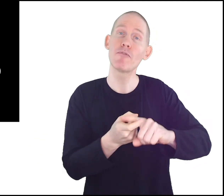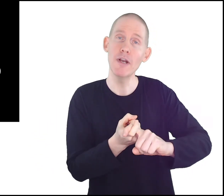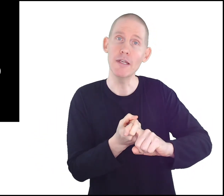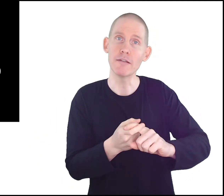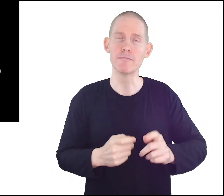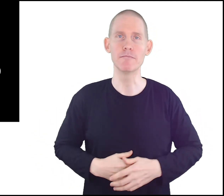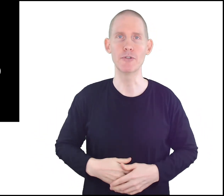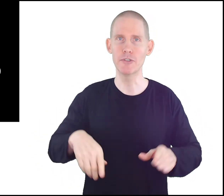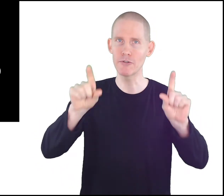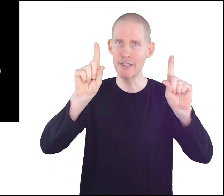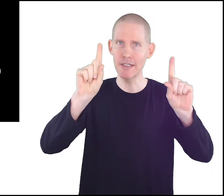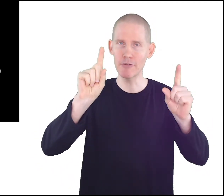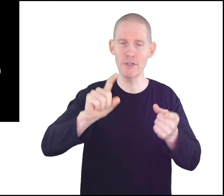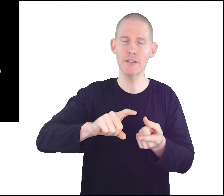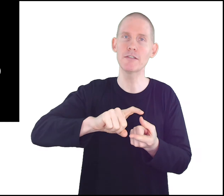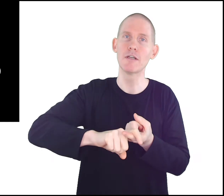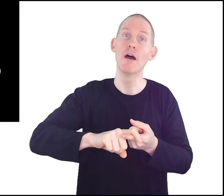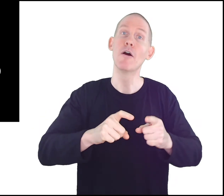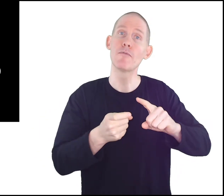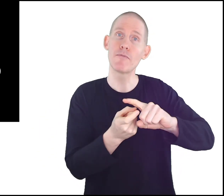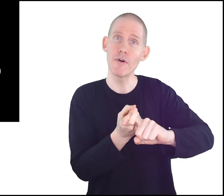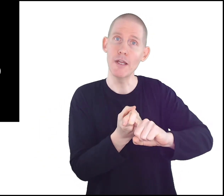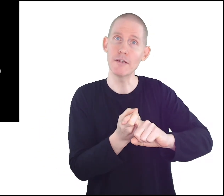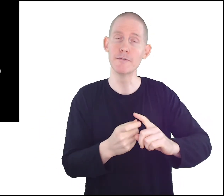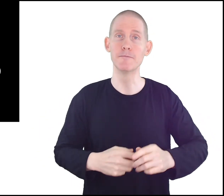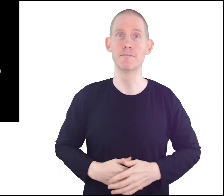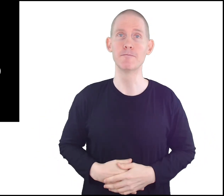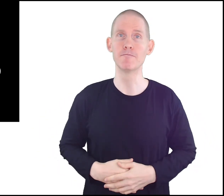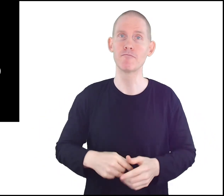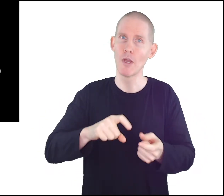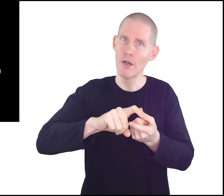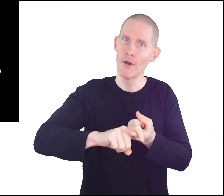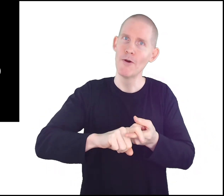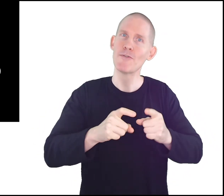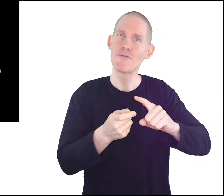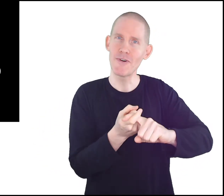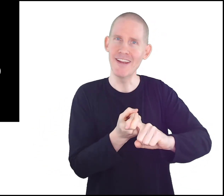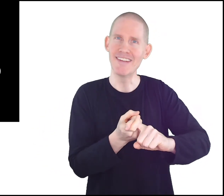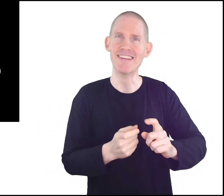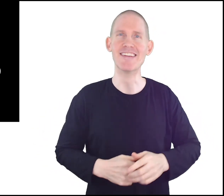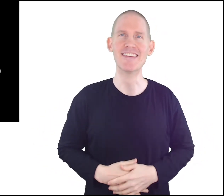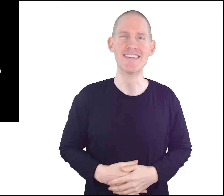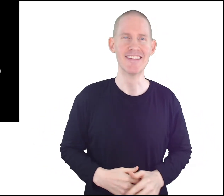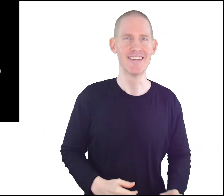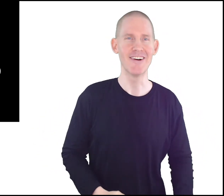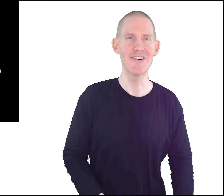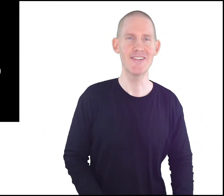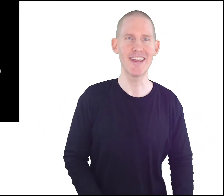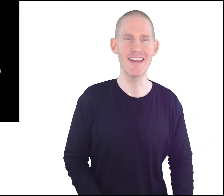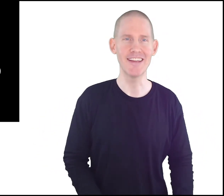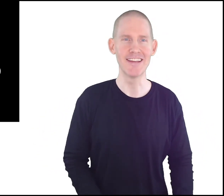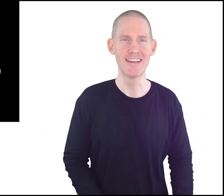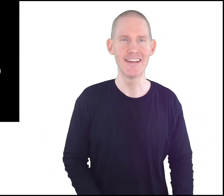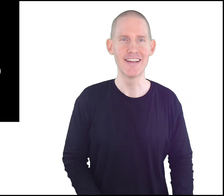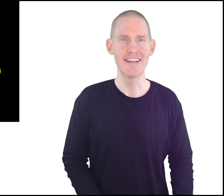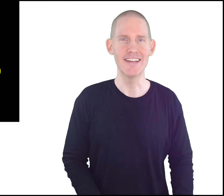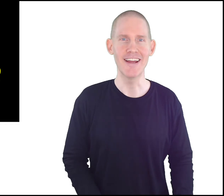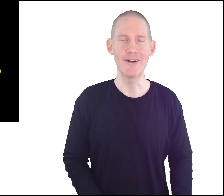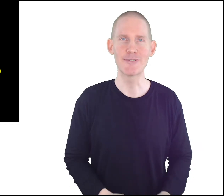Friend. Using those index fingers. Friend. Friend. Okay. Now is where it